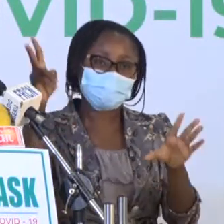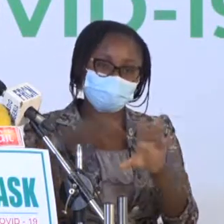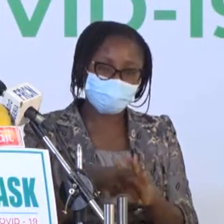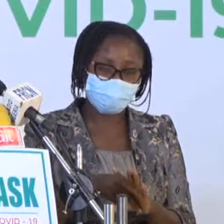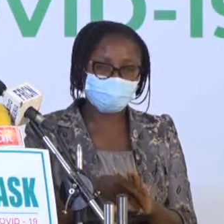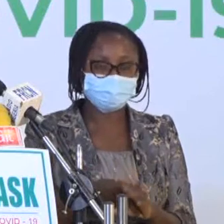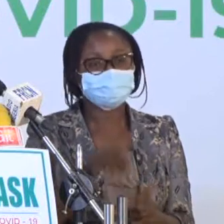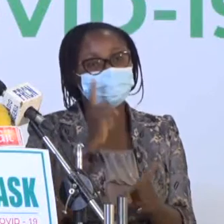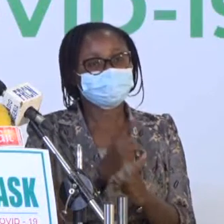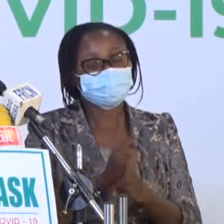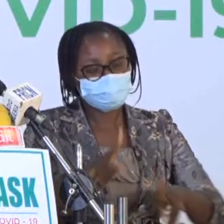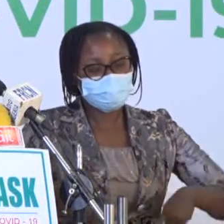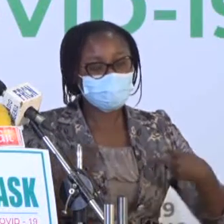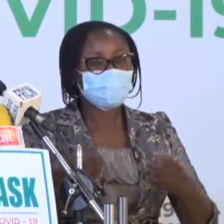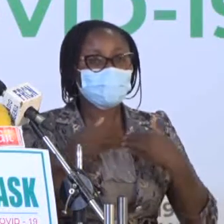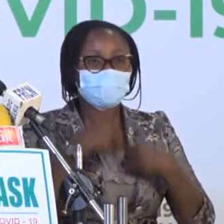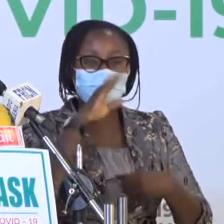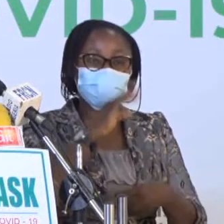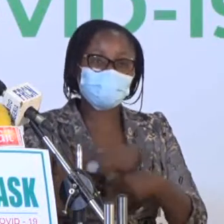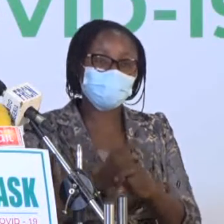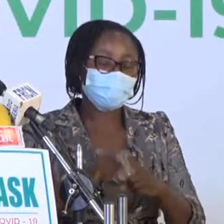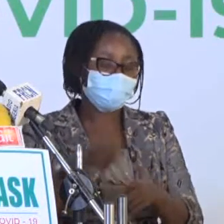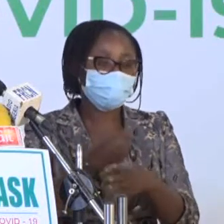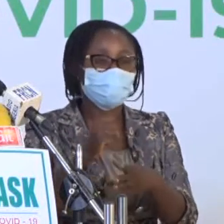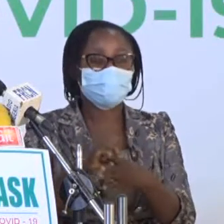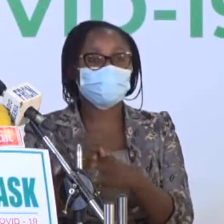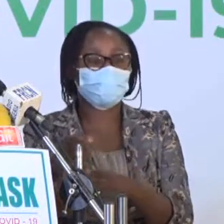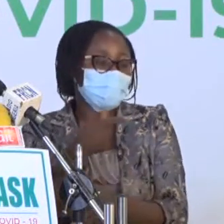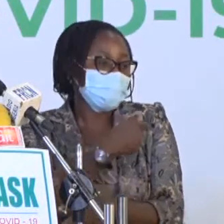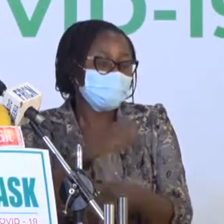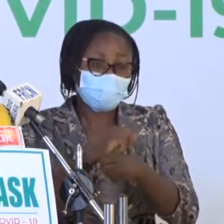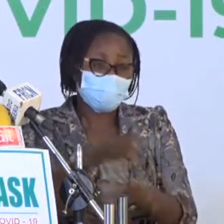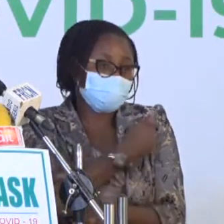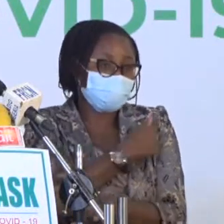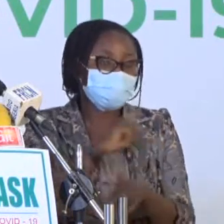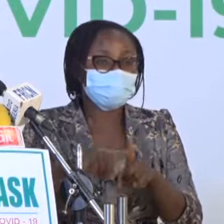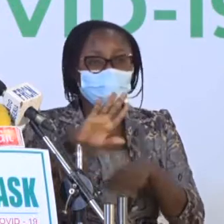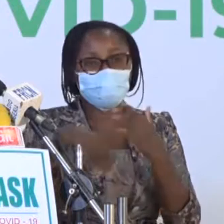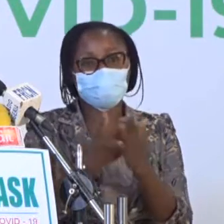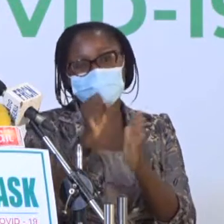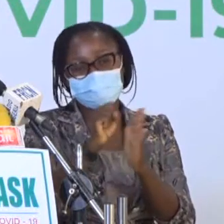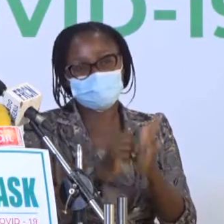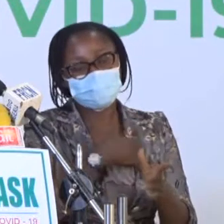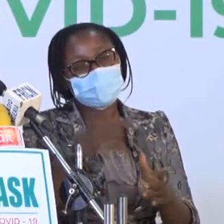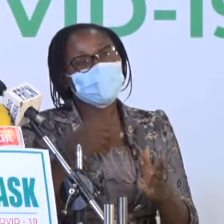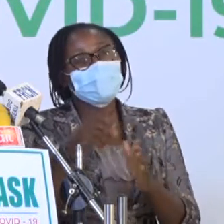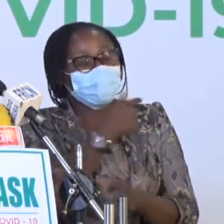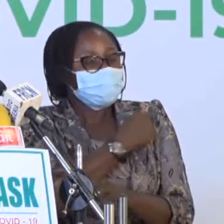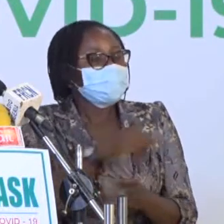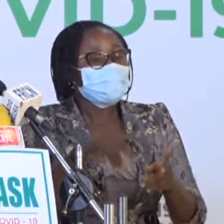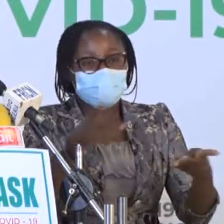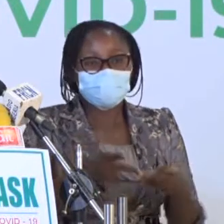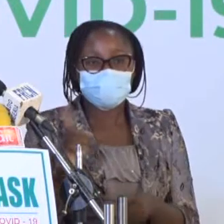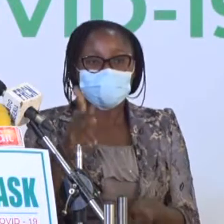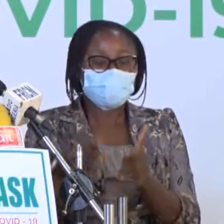Adequate provision has been made to deploy the COVID-19 vaccines to all states and vaccination sites where people will be vaccinated